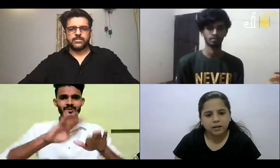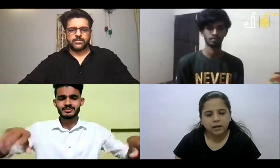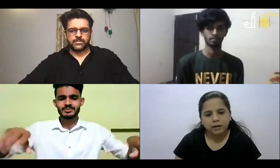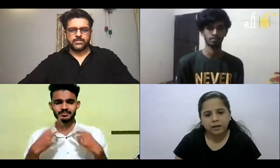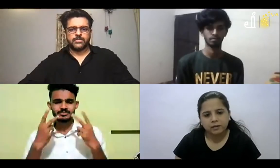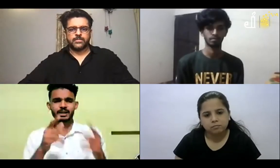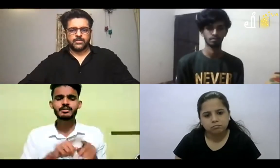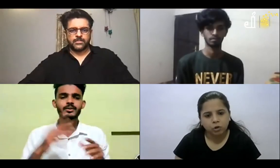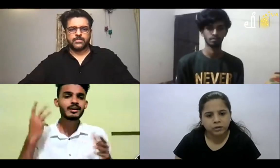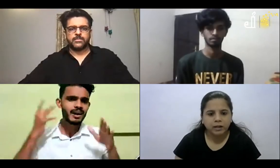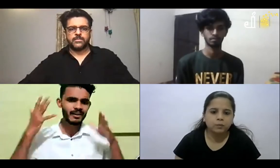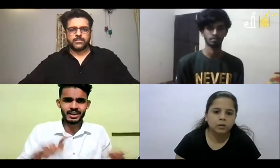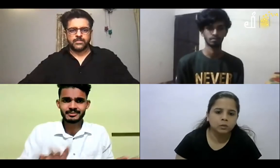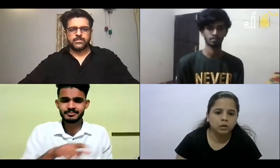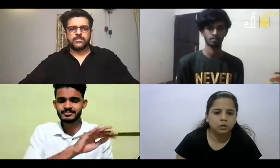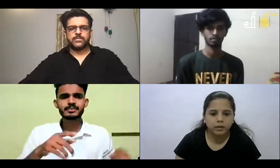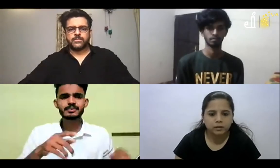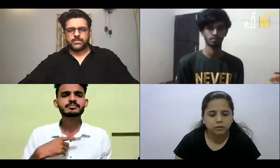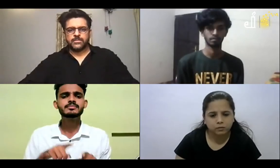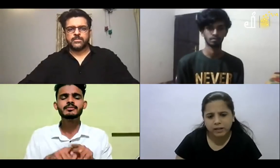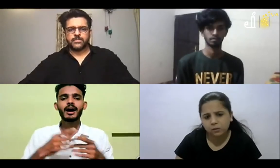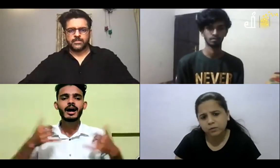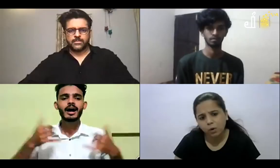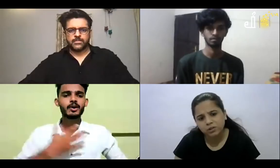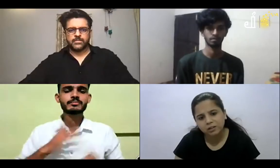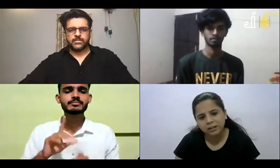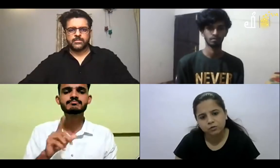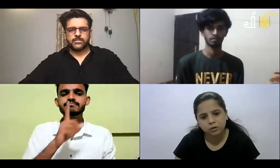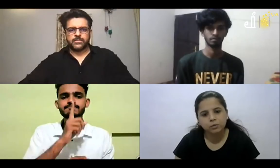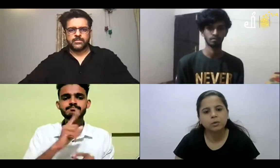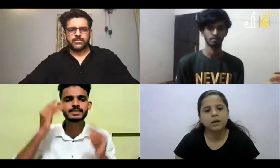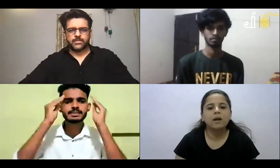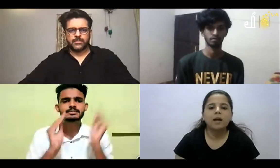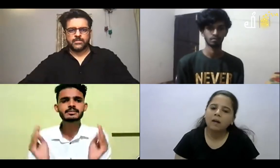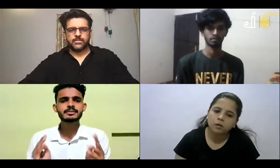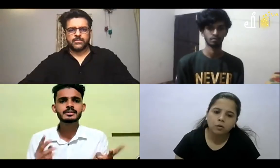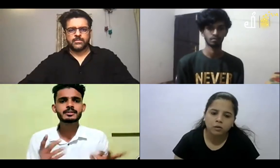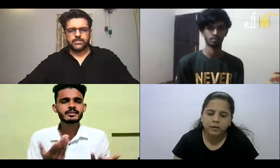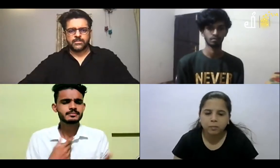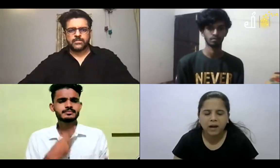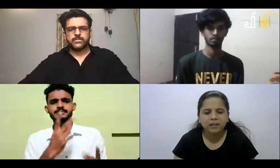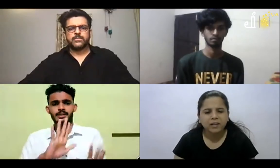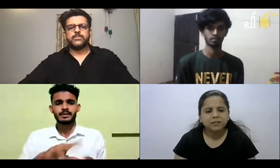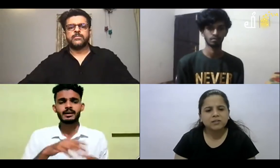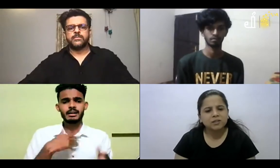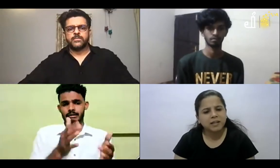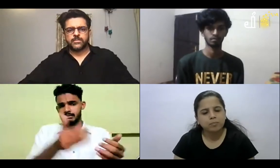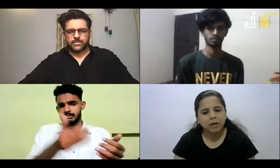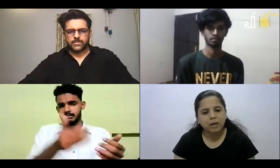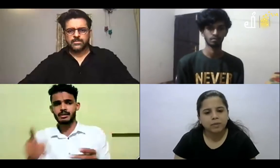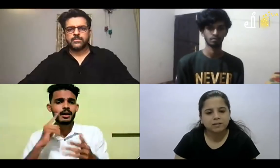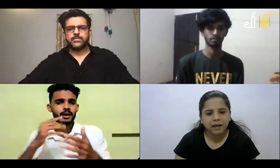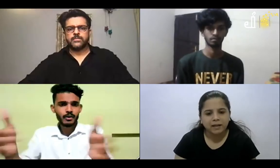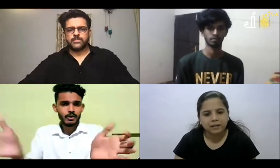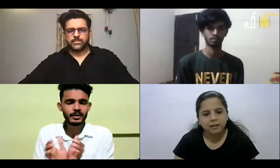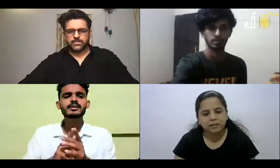started, and I thought that I will work on it. When I was watching the deaf children who are having a cochlear implant, who just keep